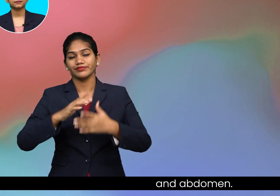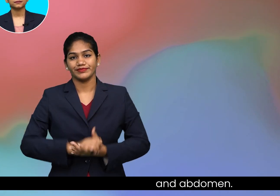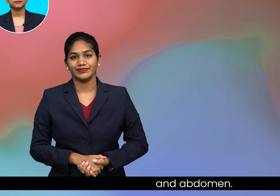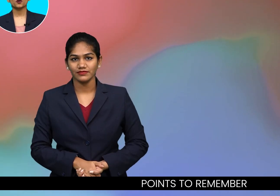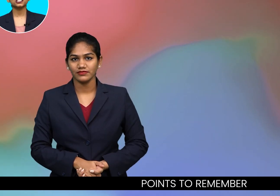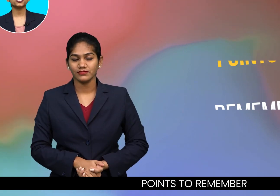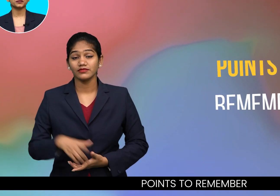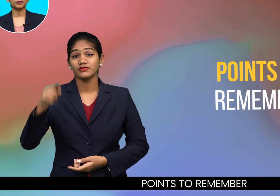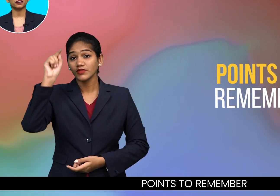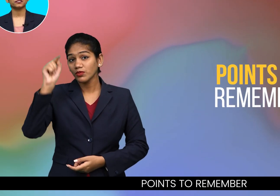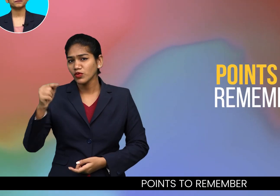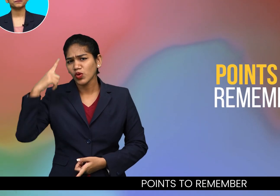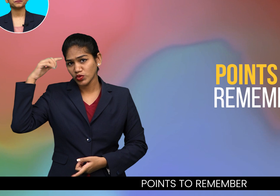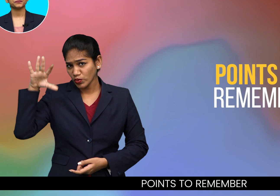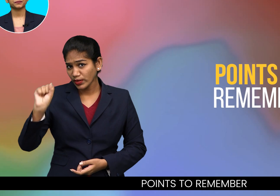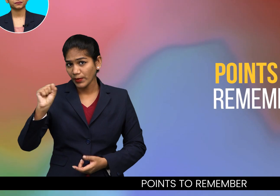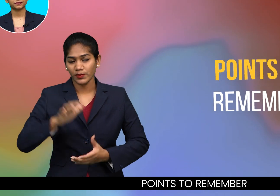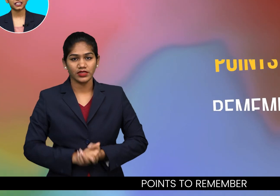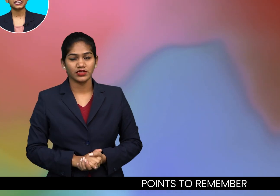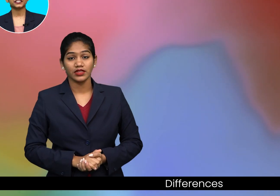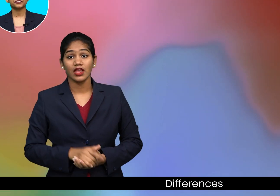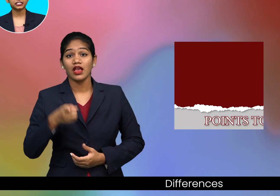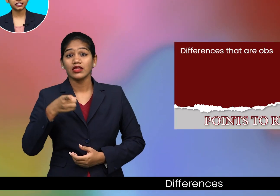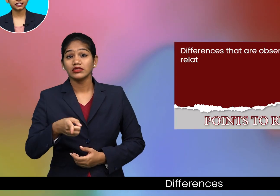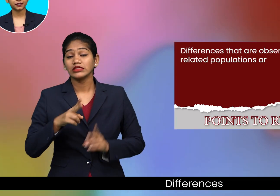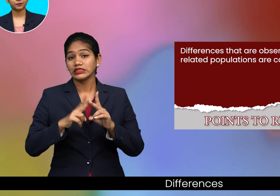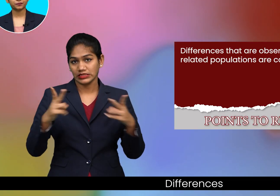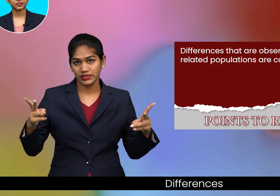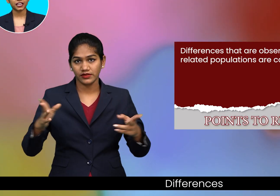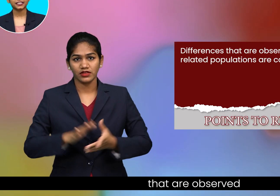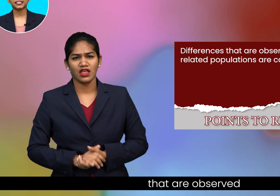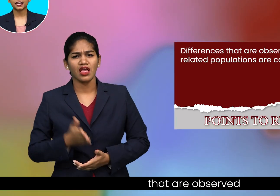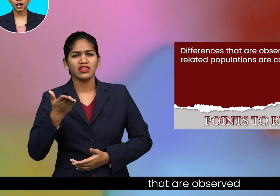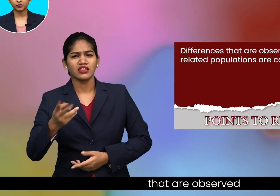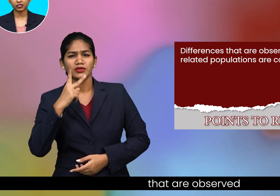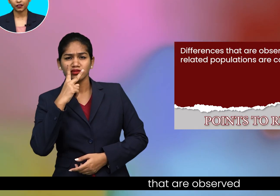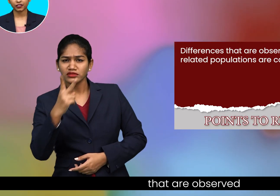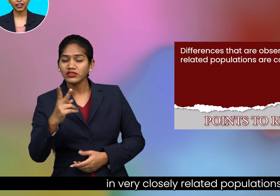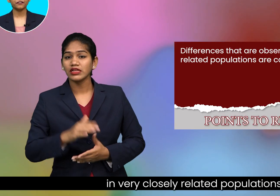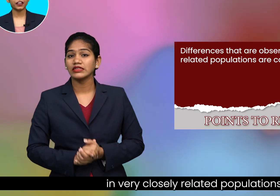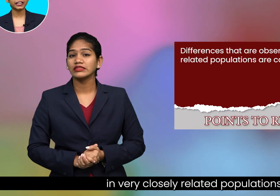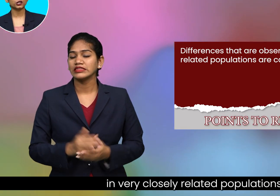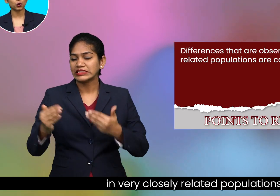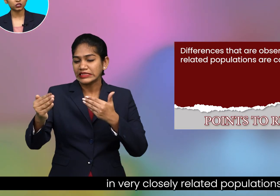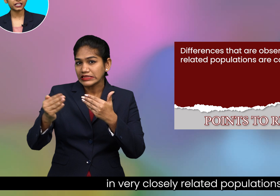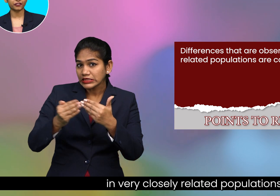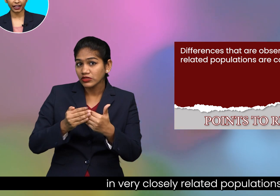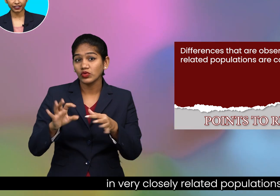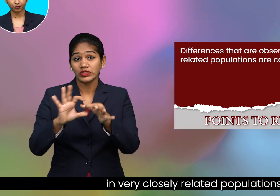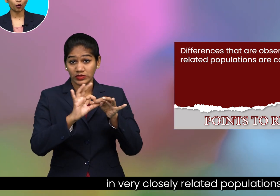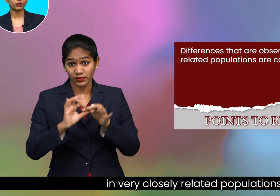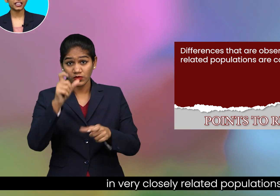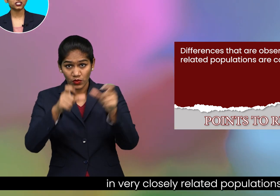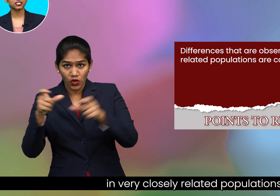Points to remember. Differences that are observed in very closely